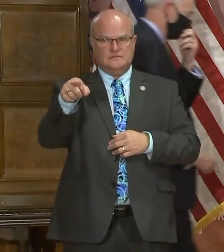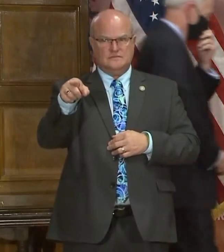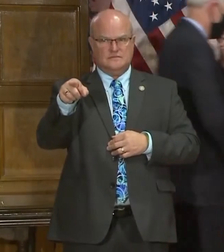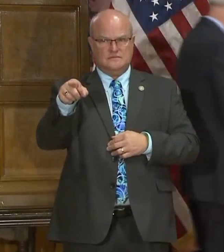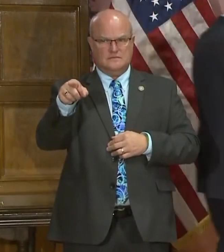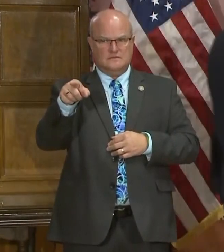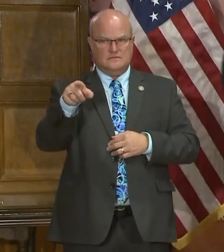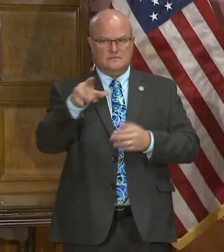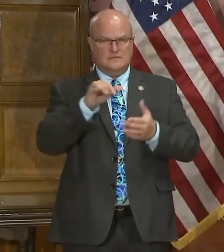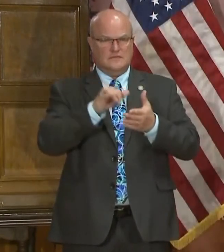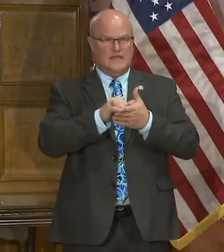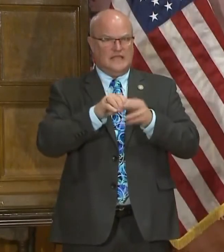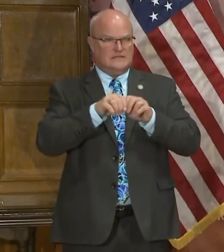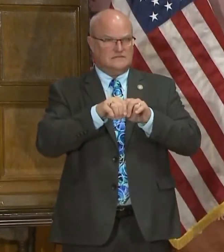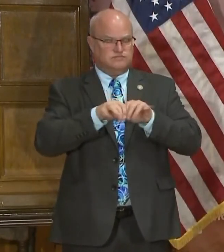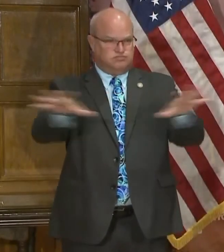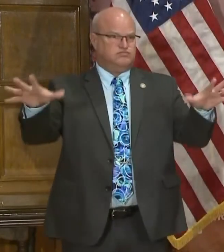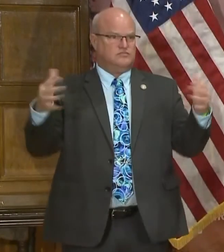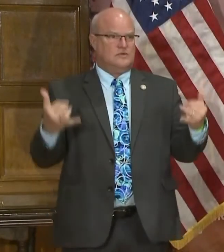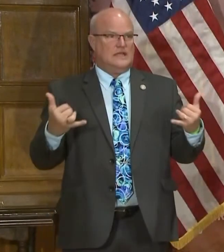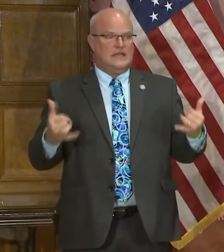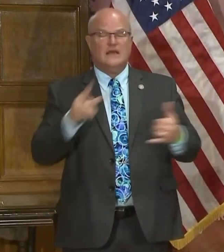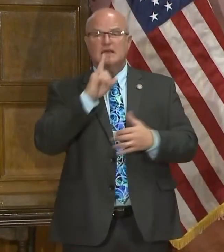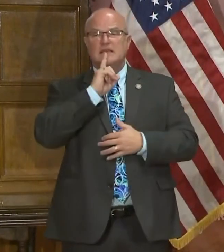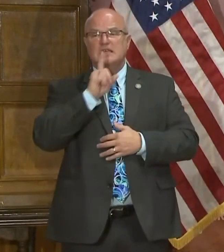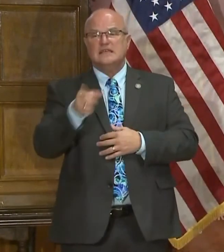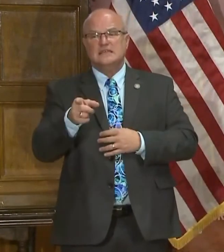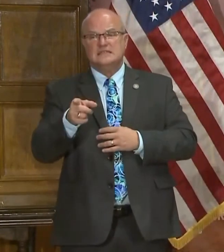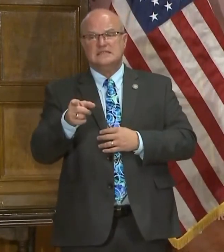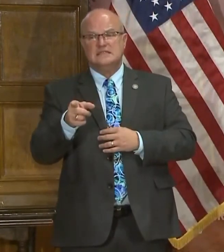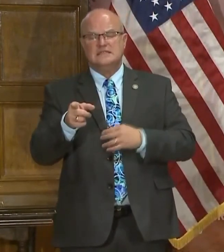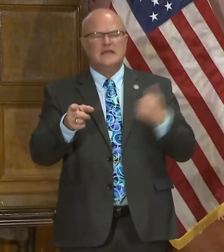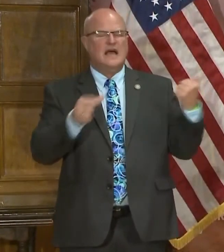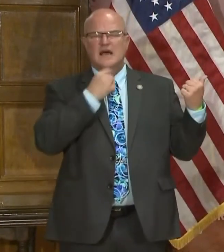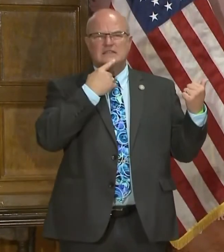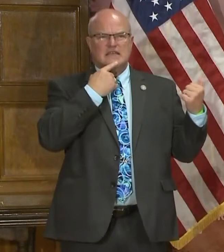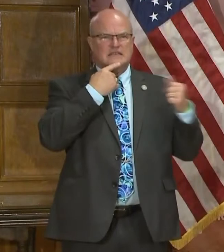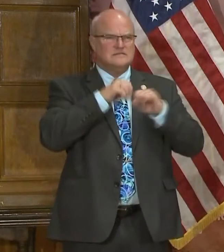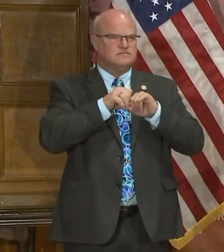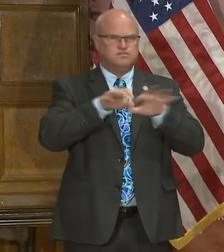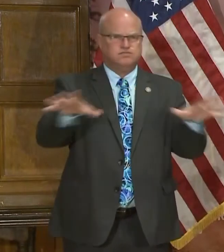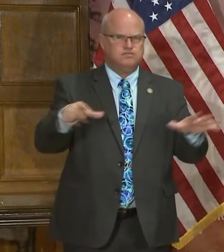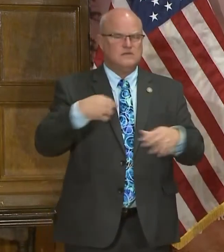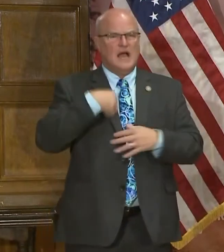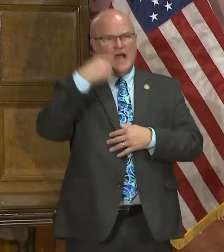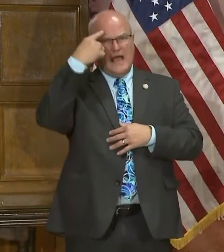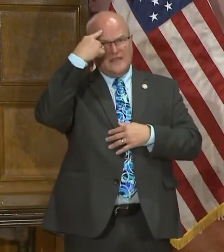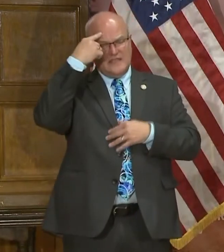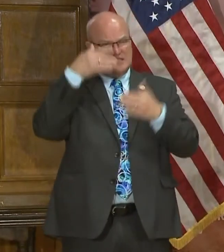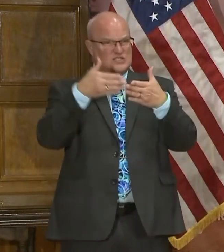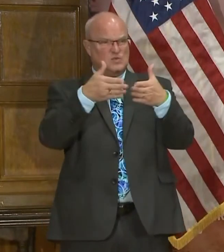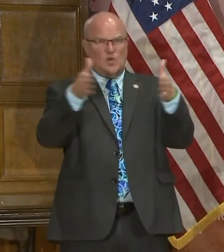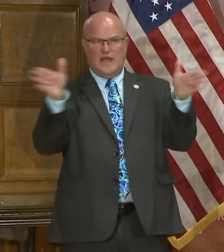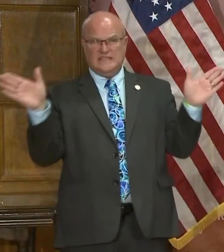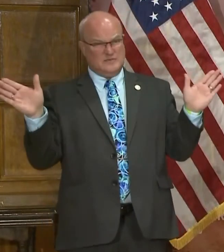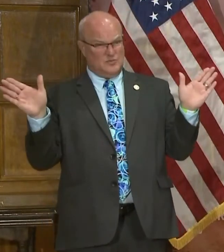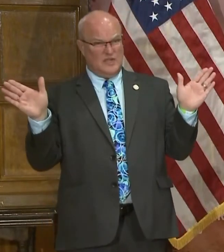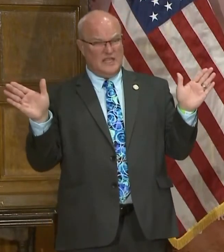that it's rampant at this point? Is it? I don't say that it's rampant. I think that there's widespread